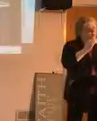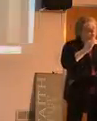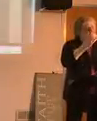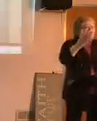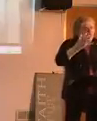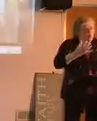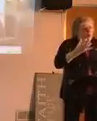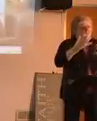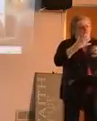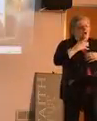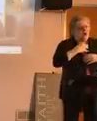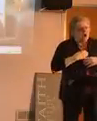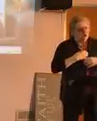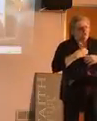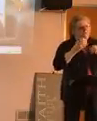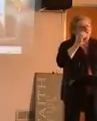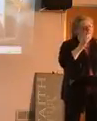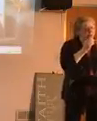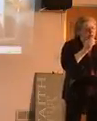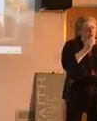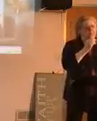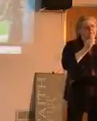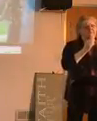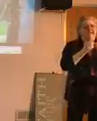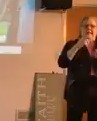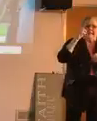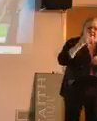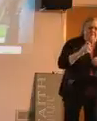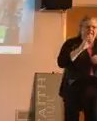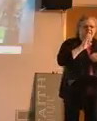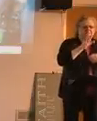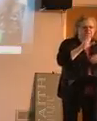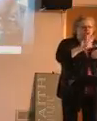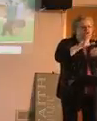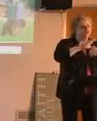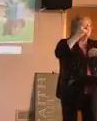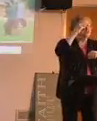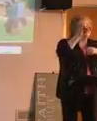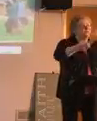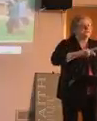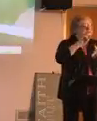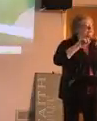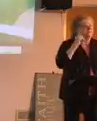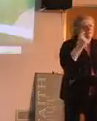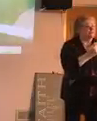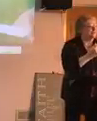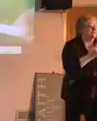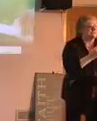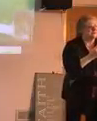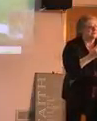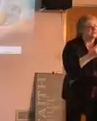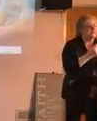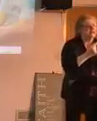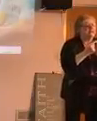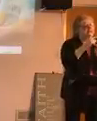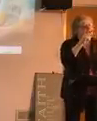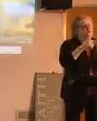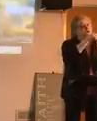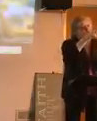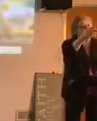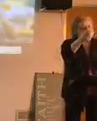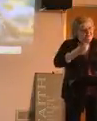more. There has to be churches for these people. So when people give, it enables us